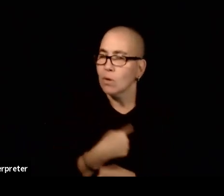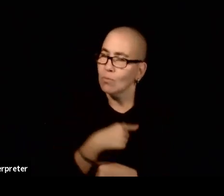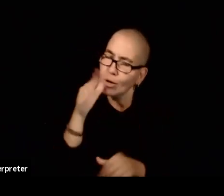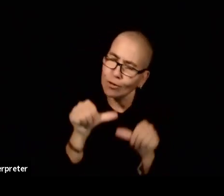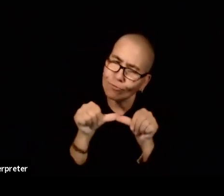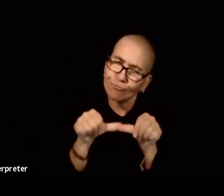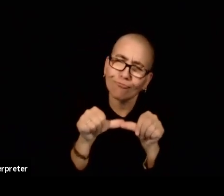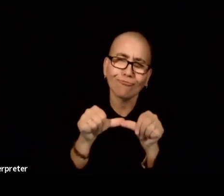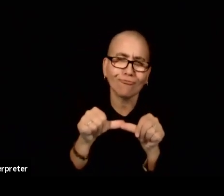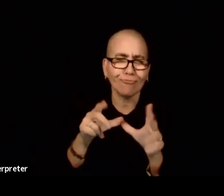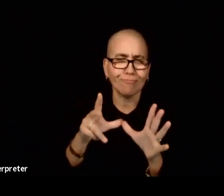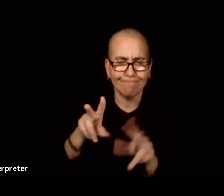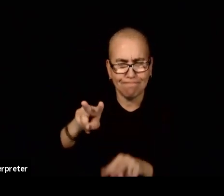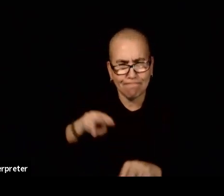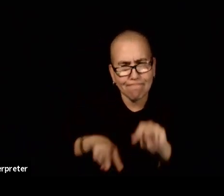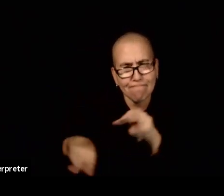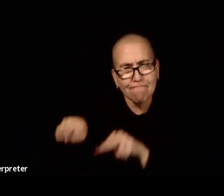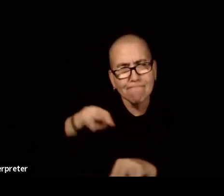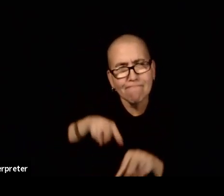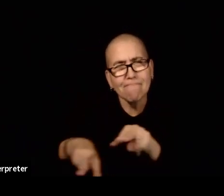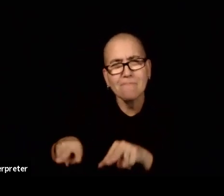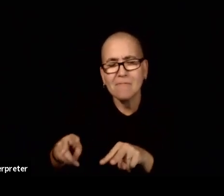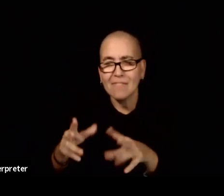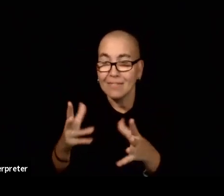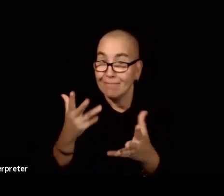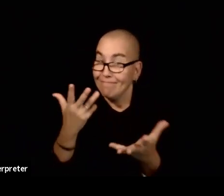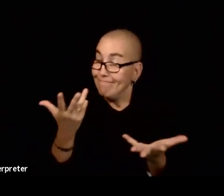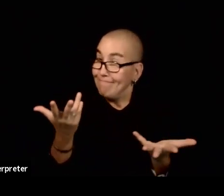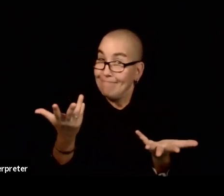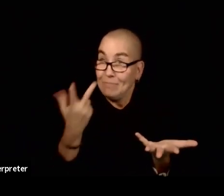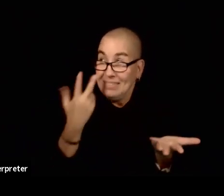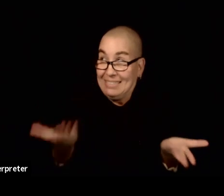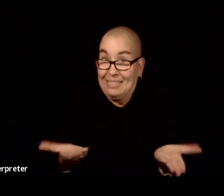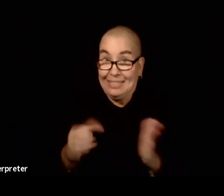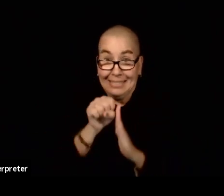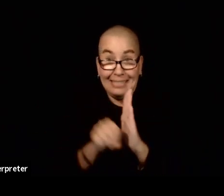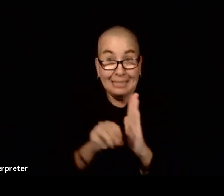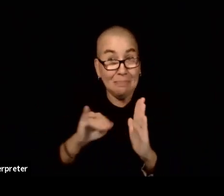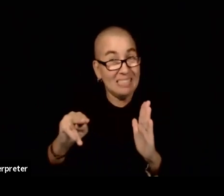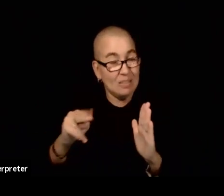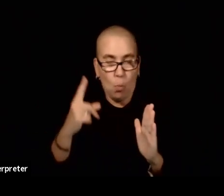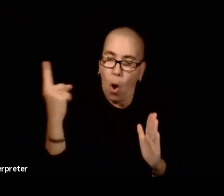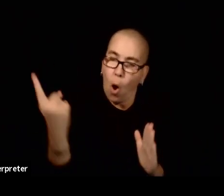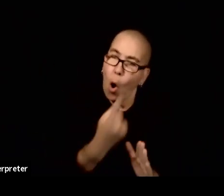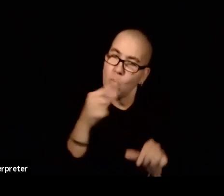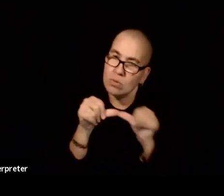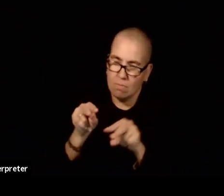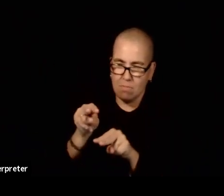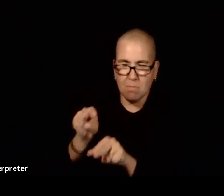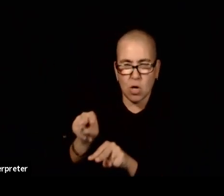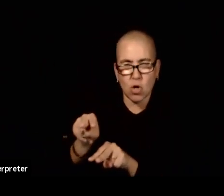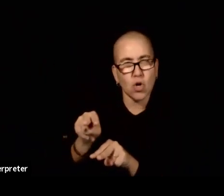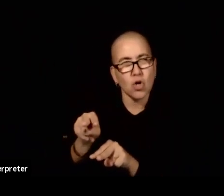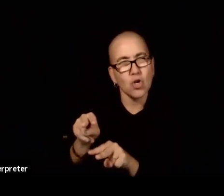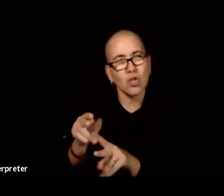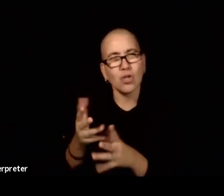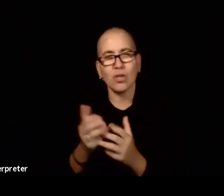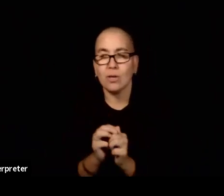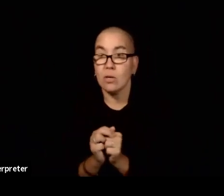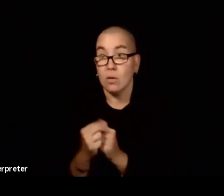seeing, on the ground here in Minnesota. And I think, what we can say so far is that what we've seen in